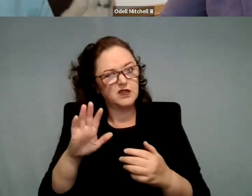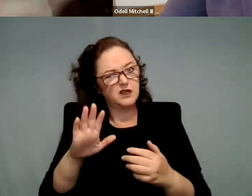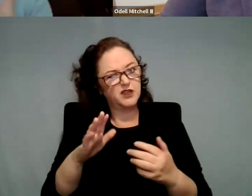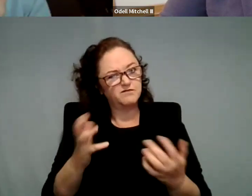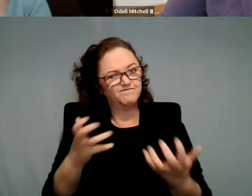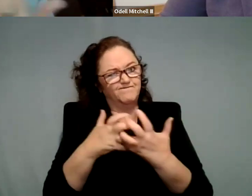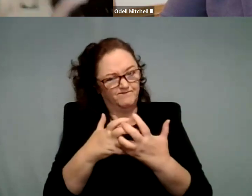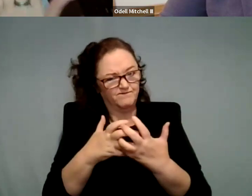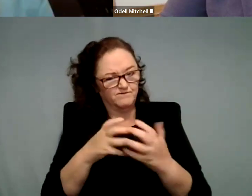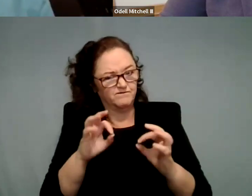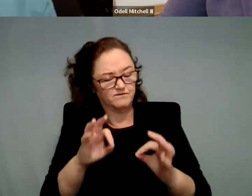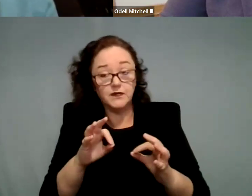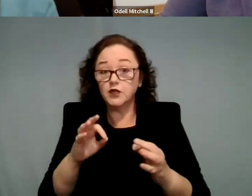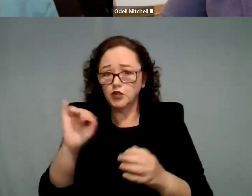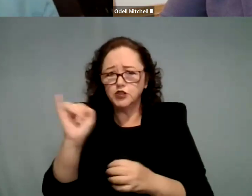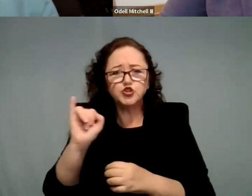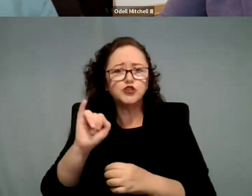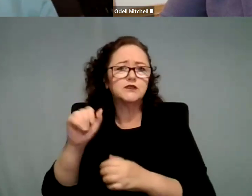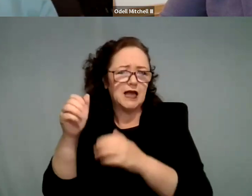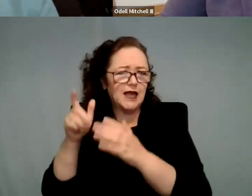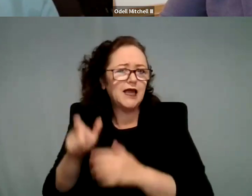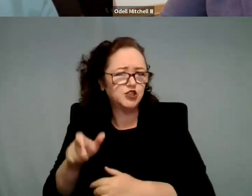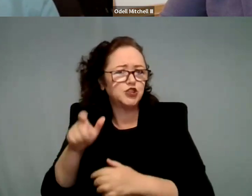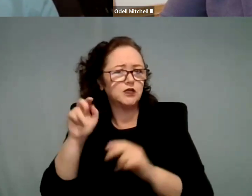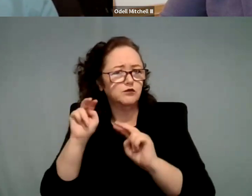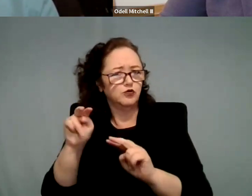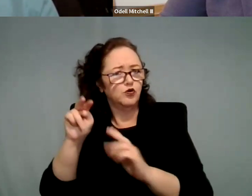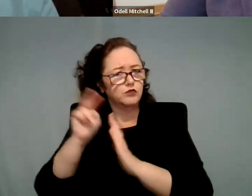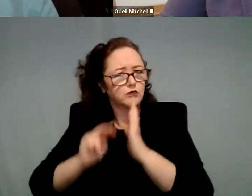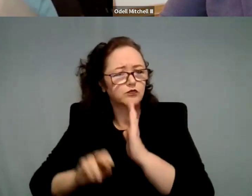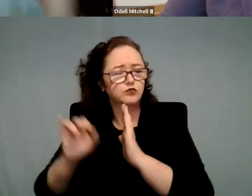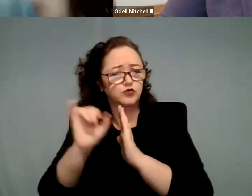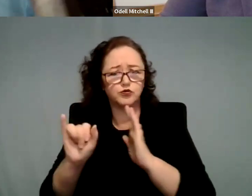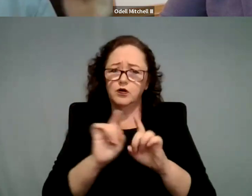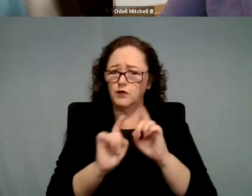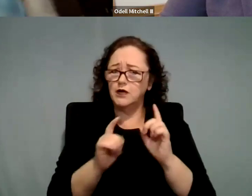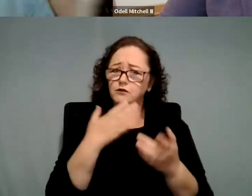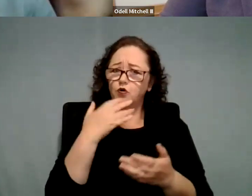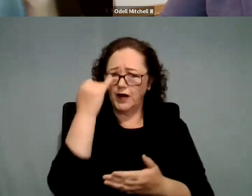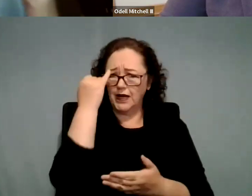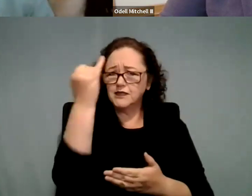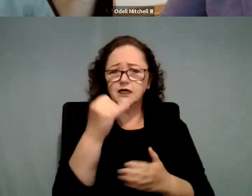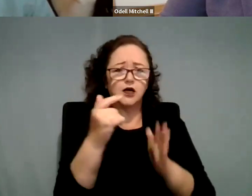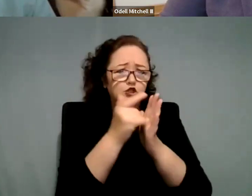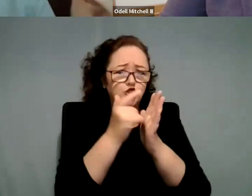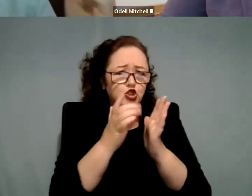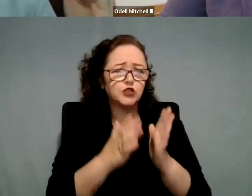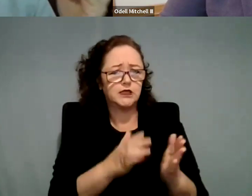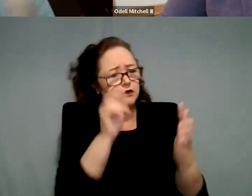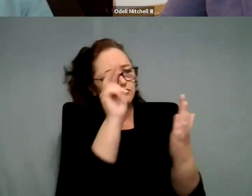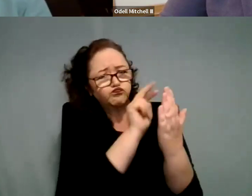will look at that too, but it's beneficial to have your attorney look at it as well. The two things will work hand in